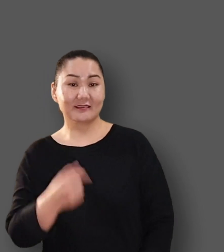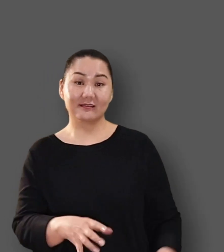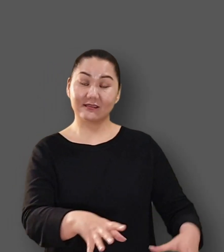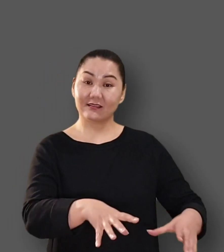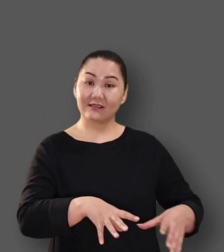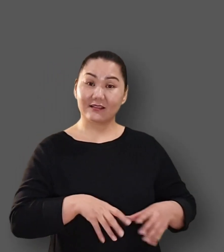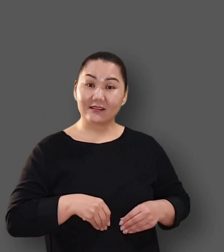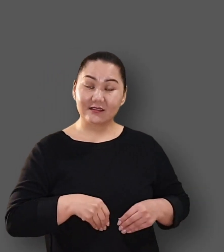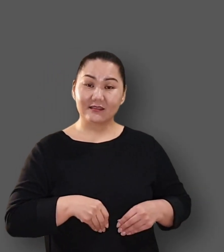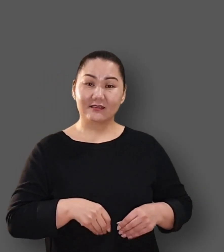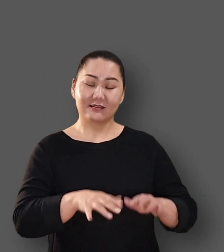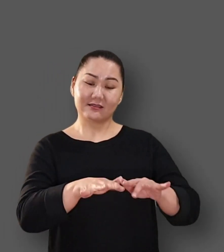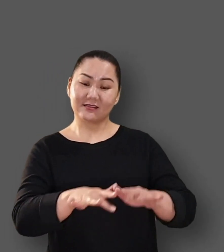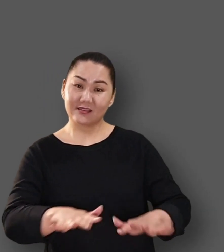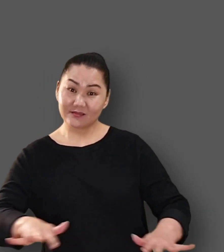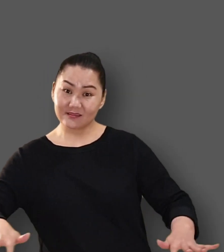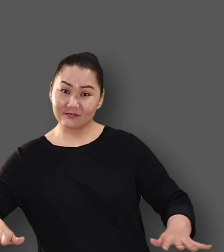Recognizing diversity and intersectionality.